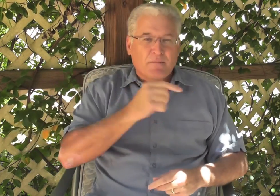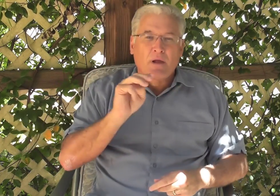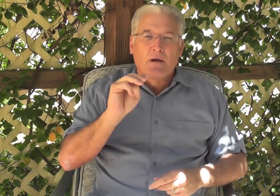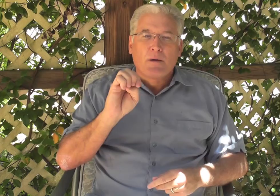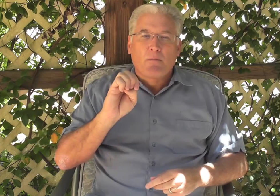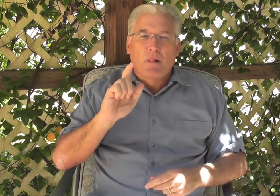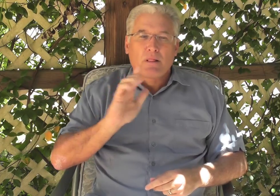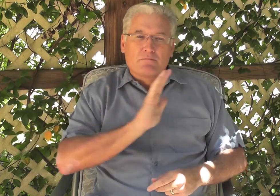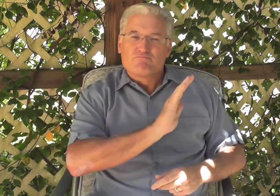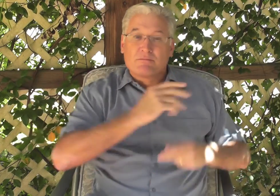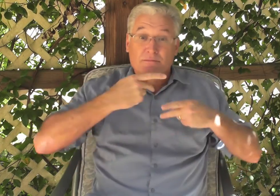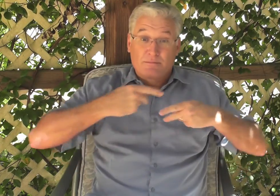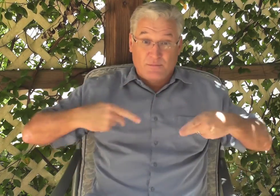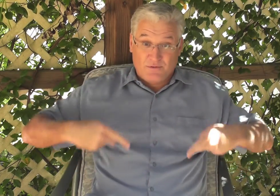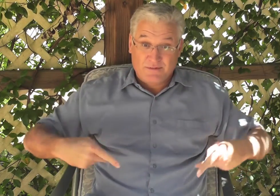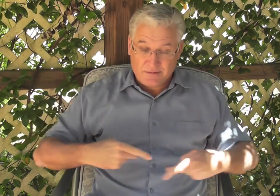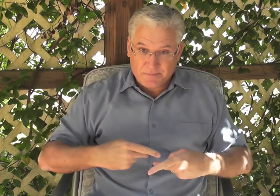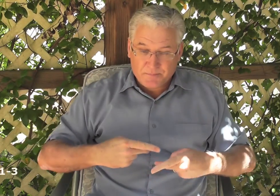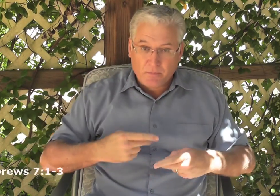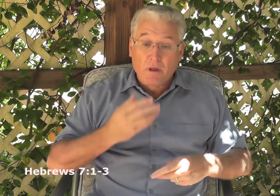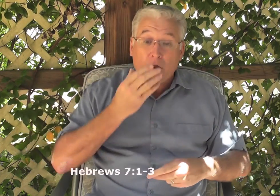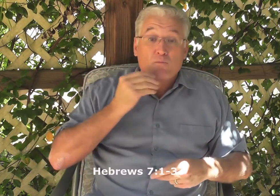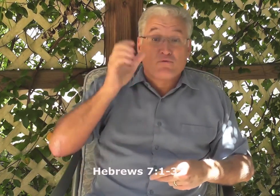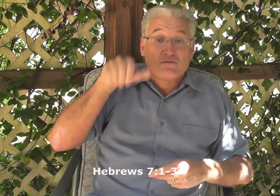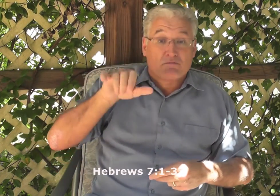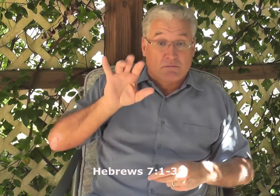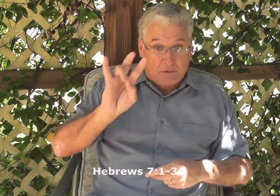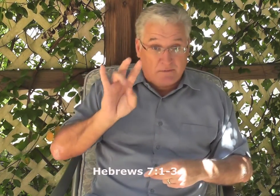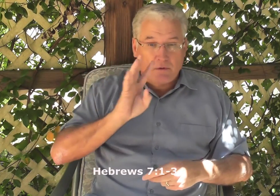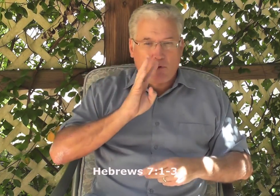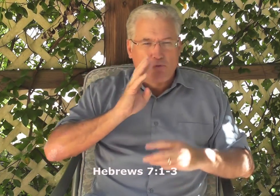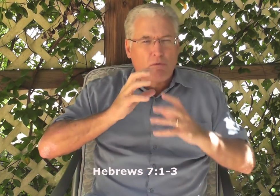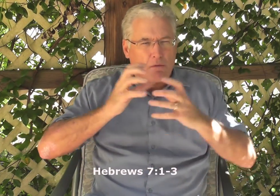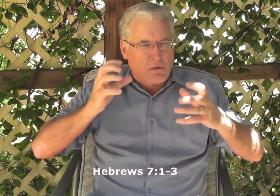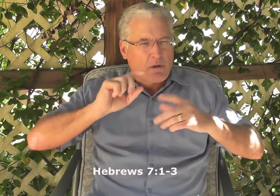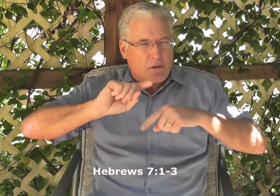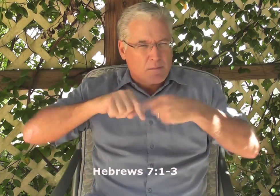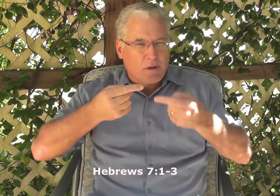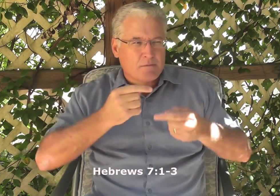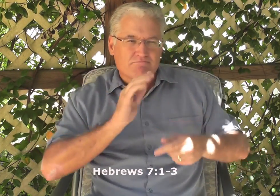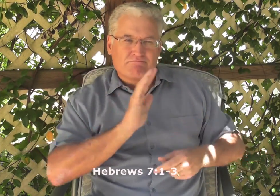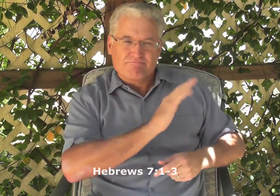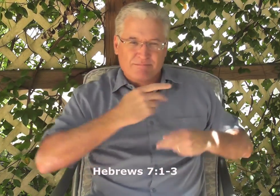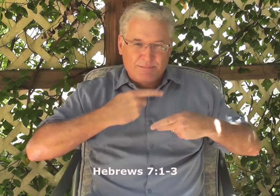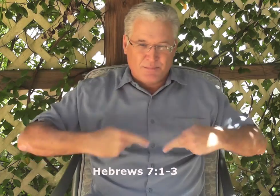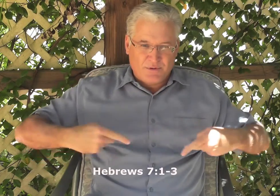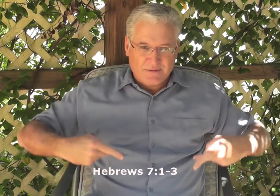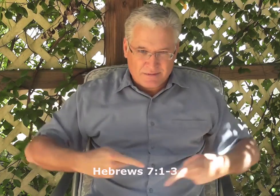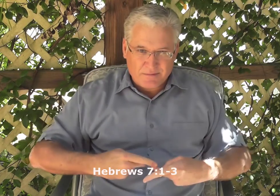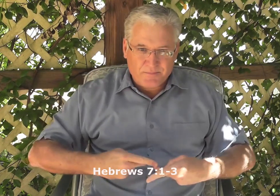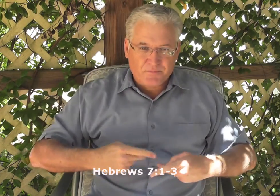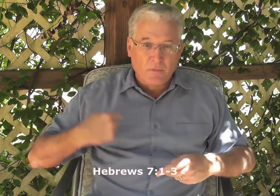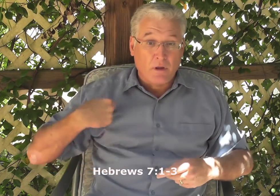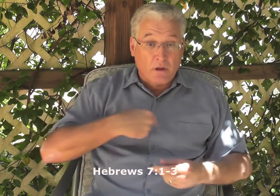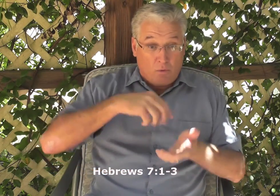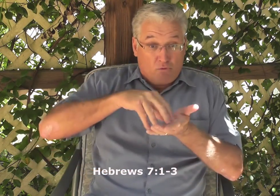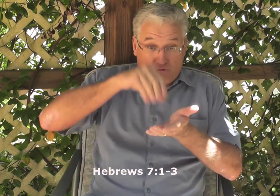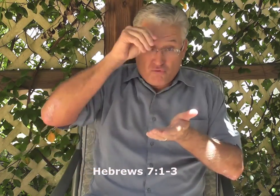is the priest in the order of Melchizedek's priesthood. In Hebrews 7, 1 through 3, it talks about